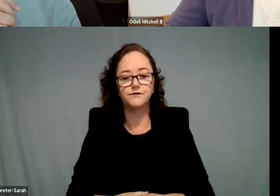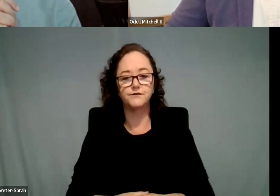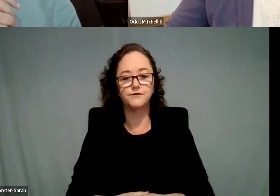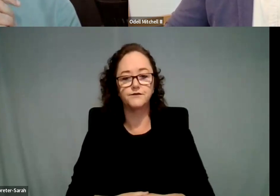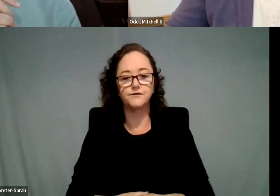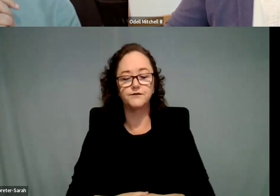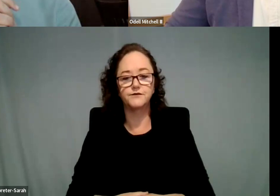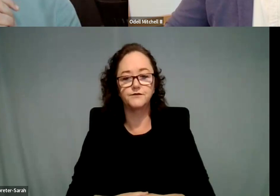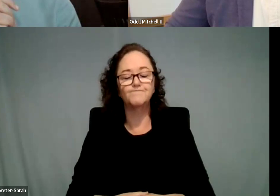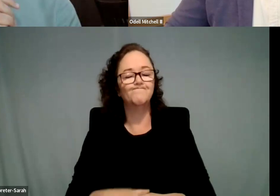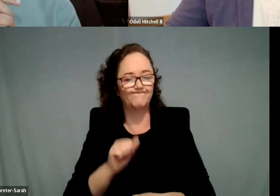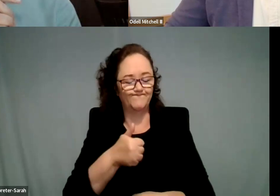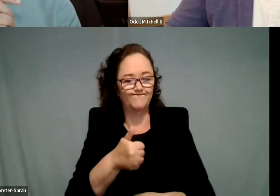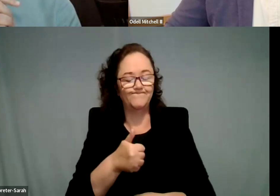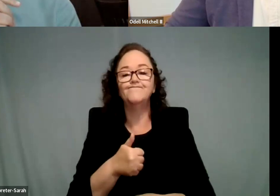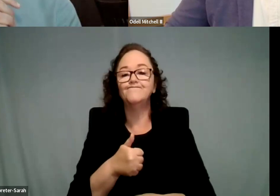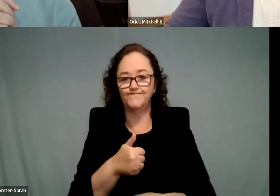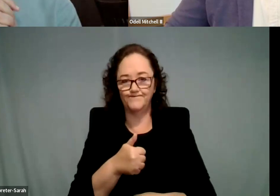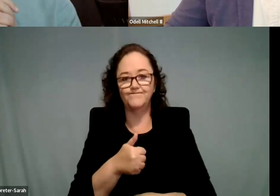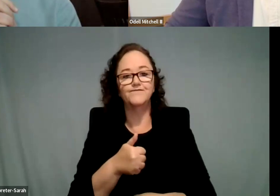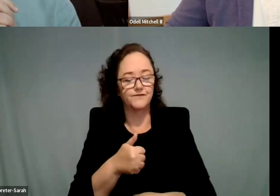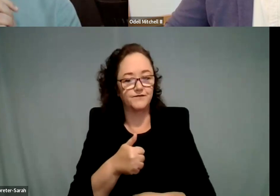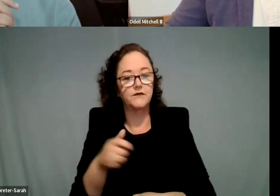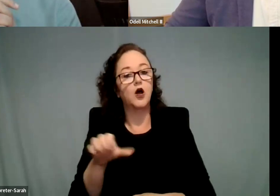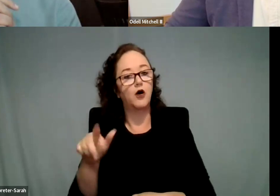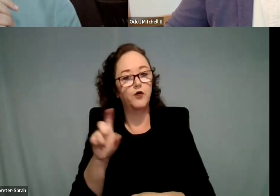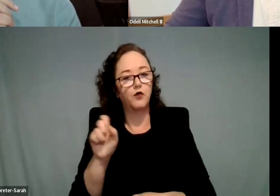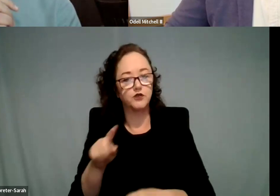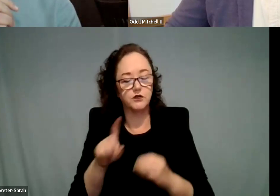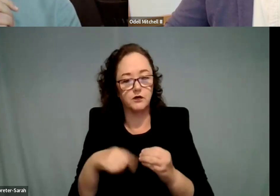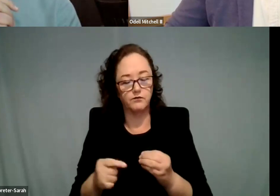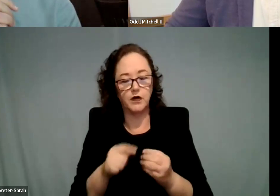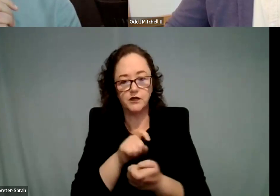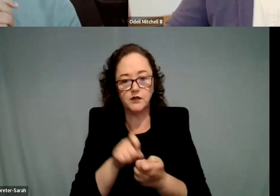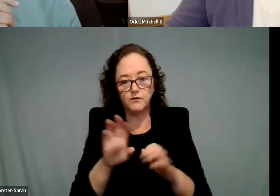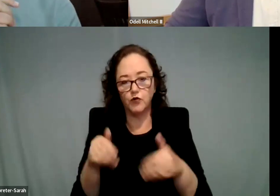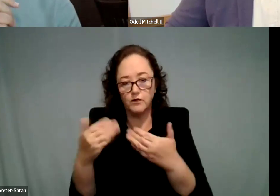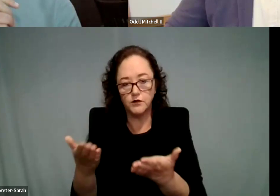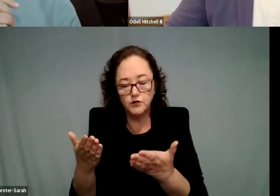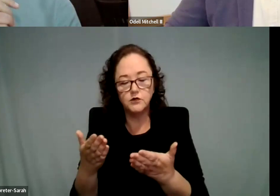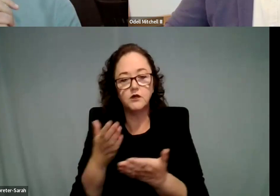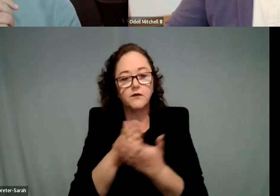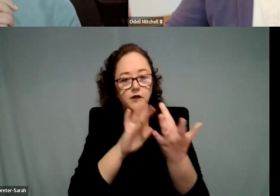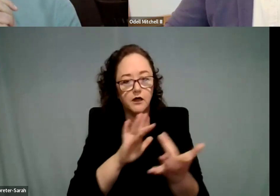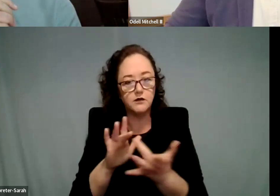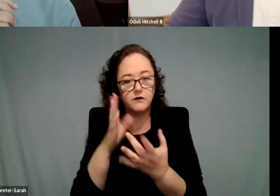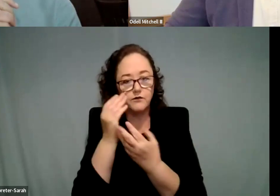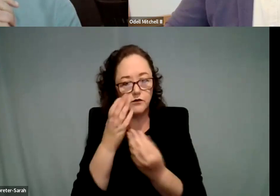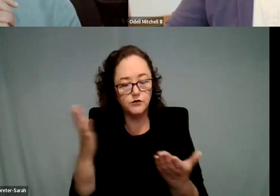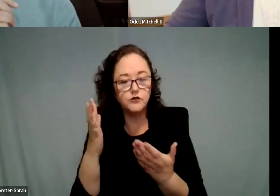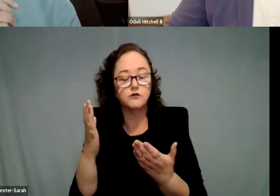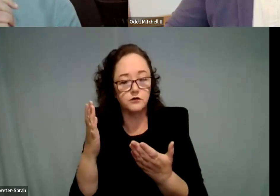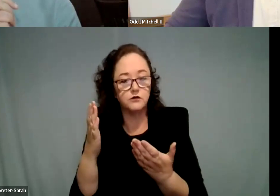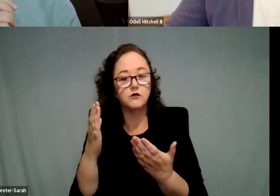Awesome. I see that there are some questions also about sort of recommendations and contact information. We can certainly